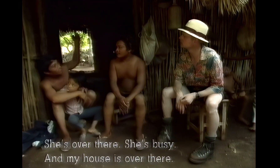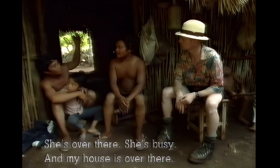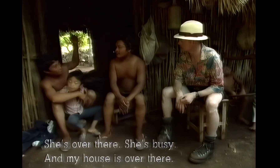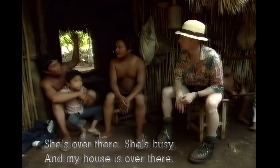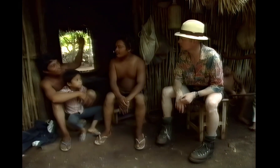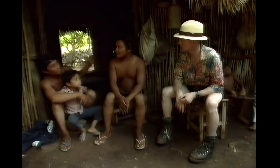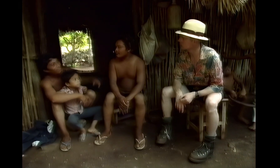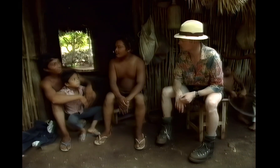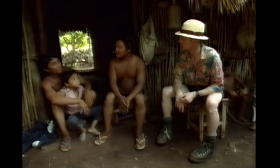there.